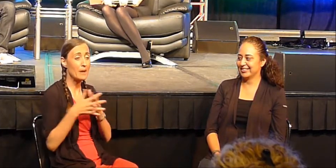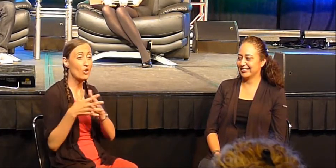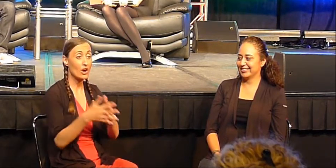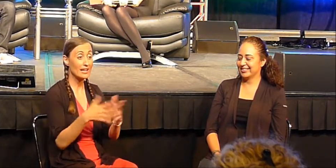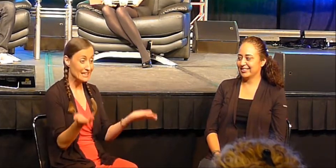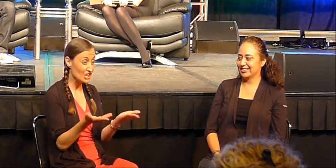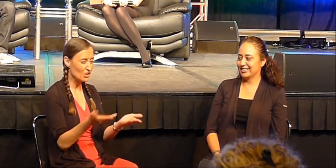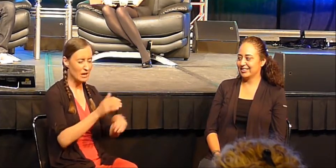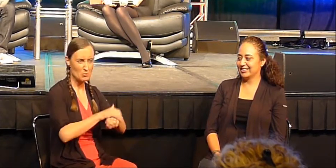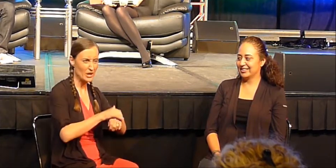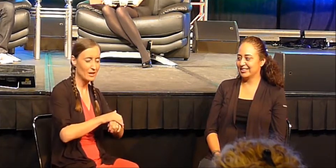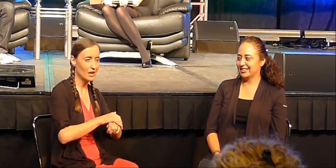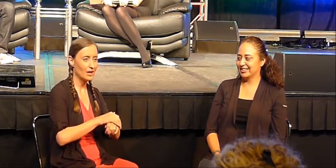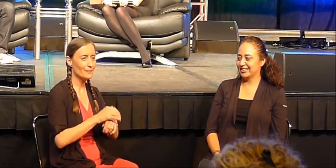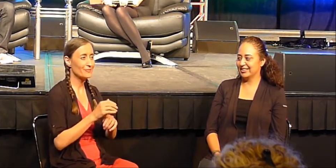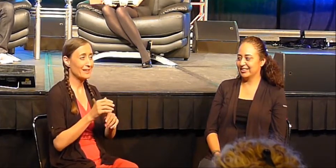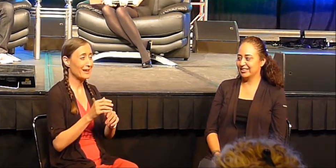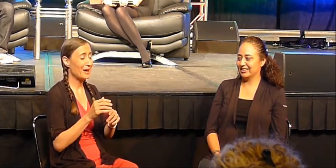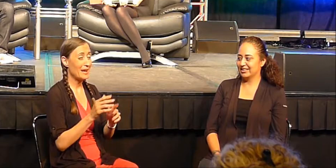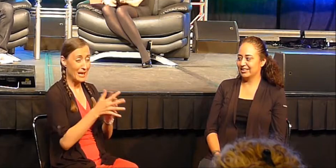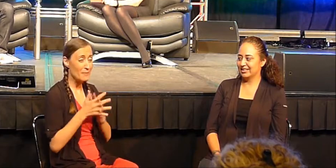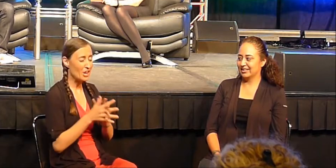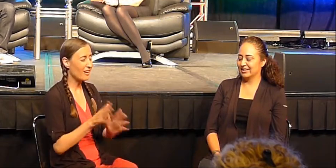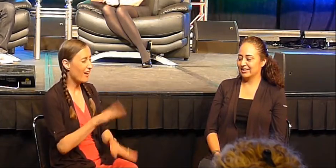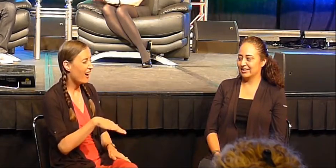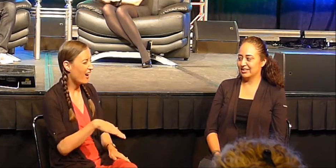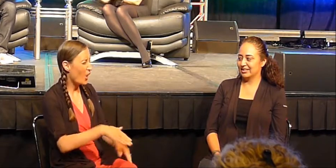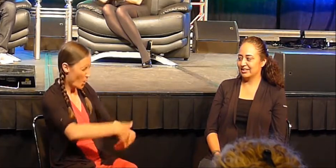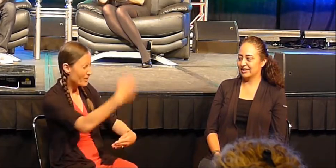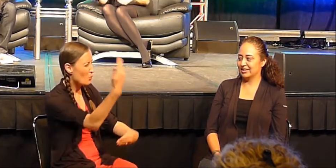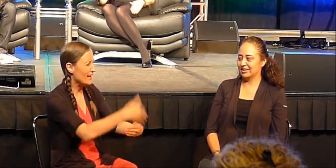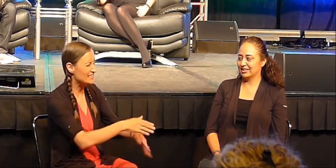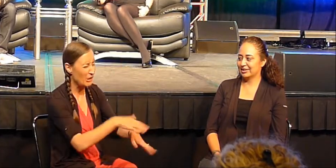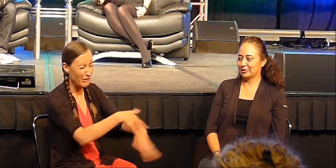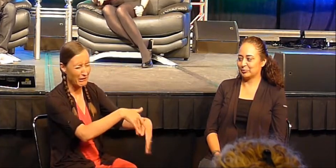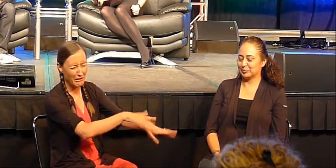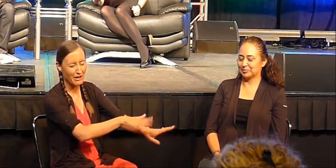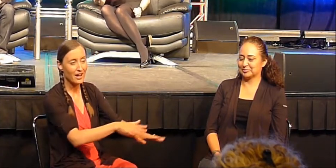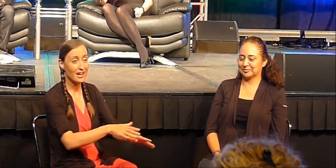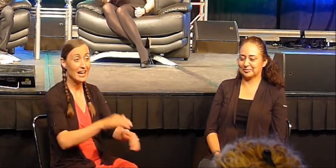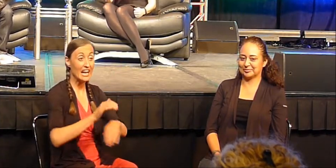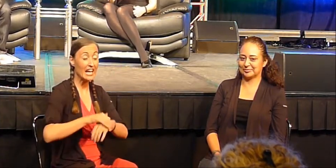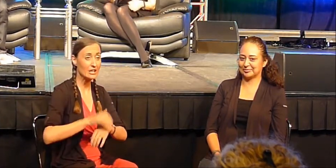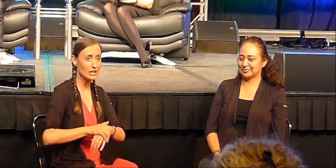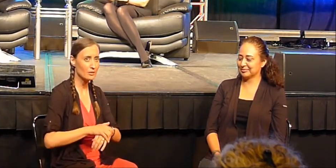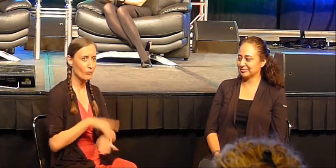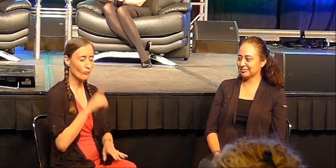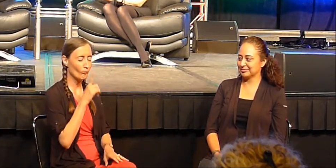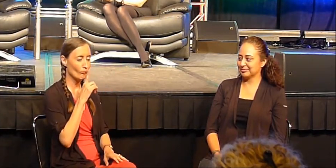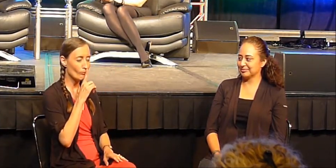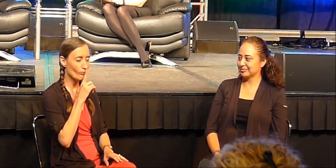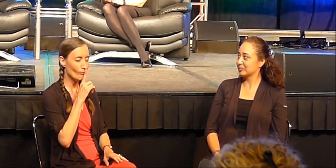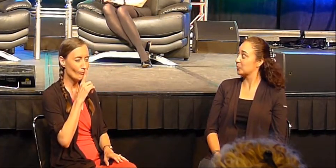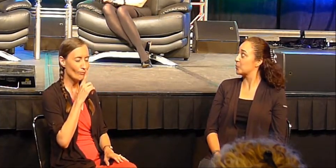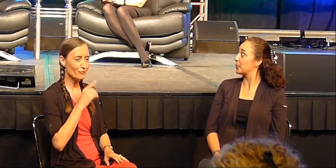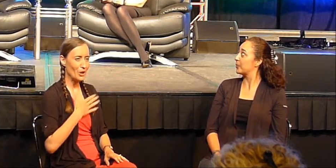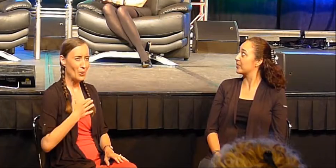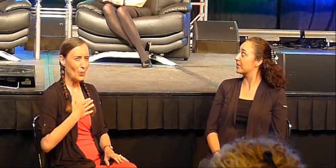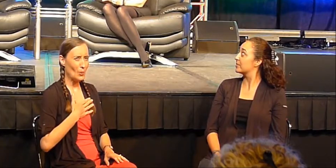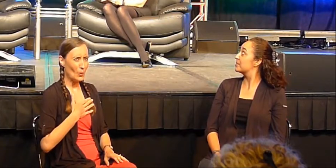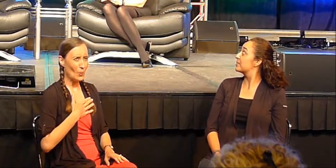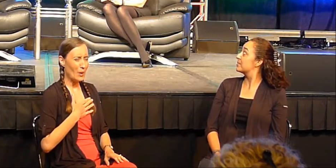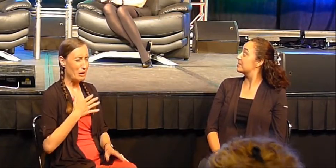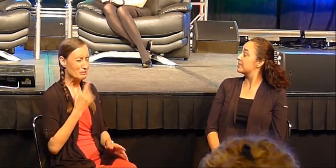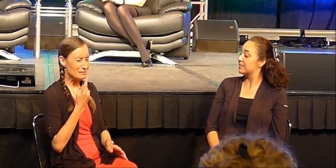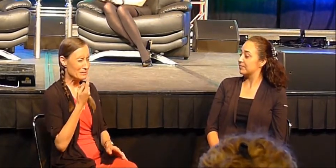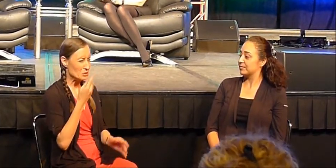here, people call you, they're like, dude, please, I'm gonna win, come on. But in England, when someone farts, they all get very serious. They're like, oh gosh, looks like rain or something.